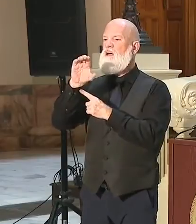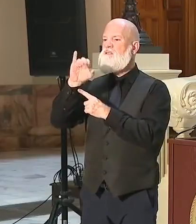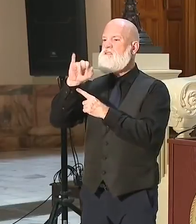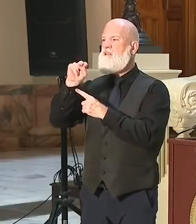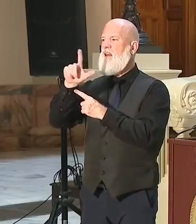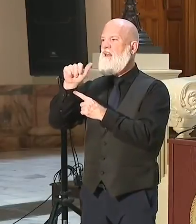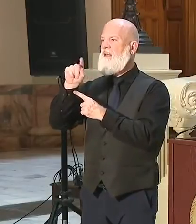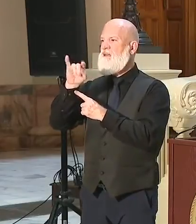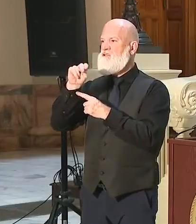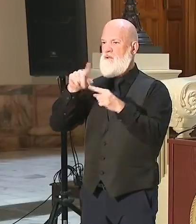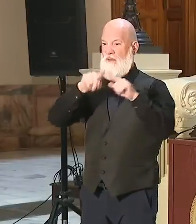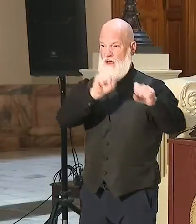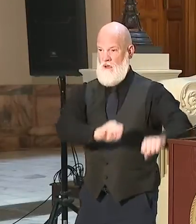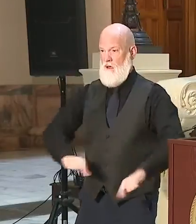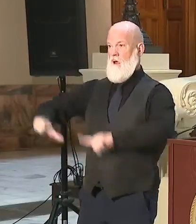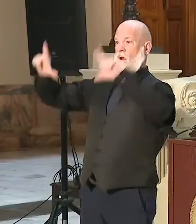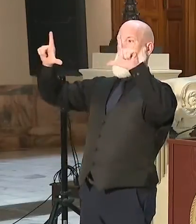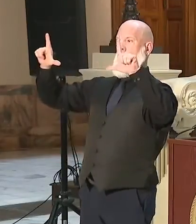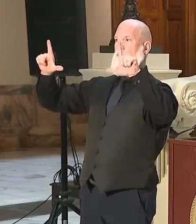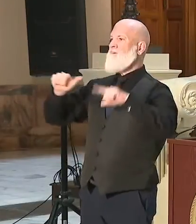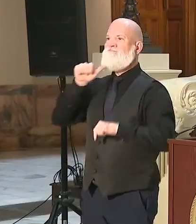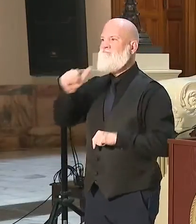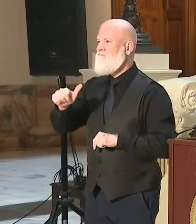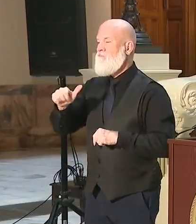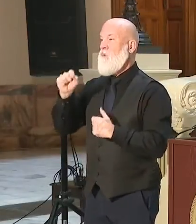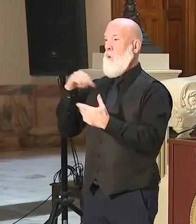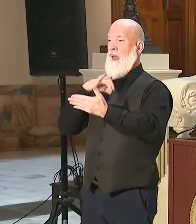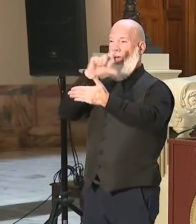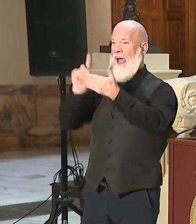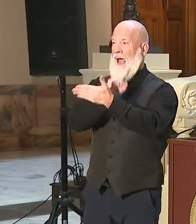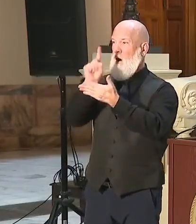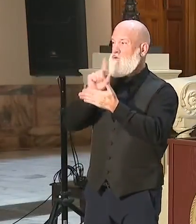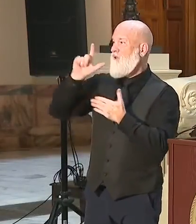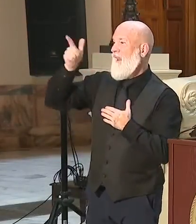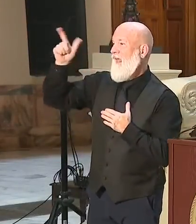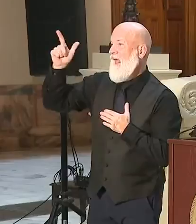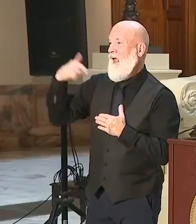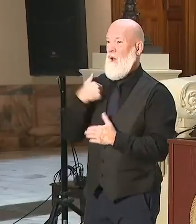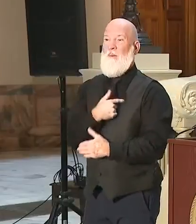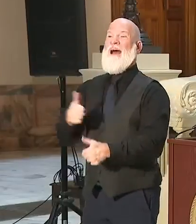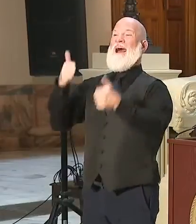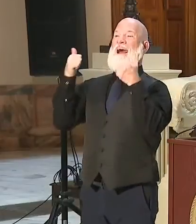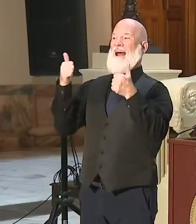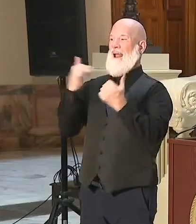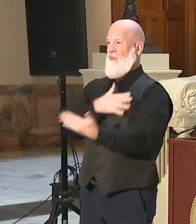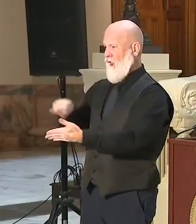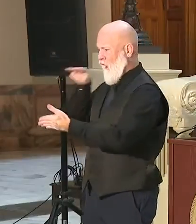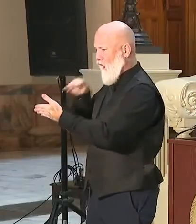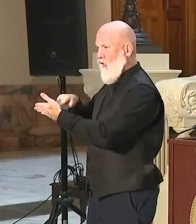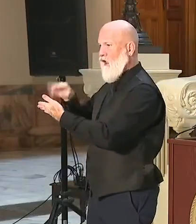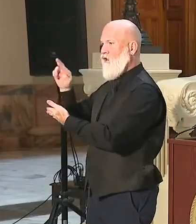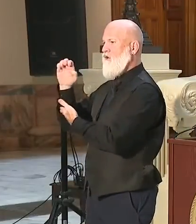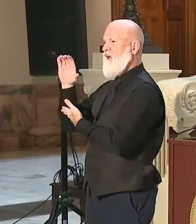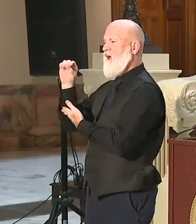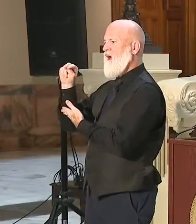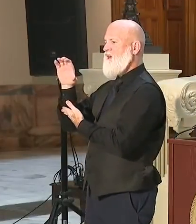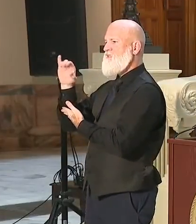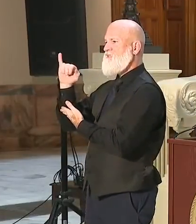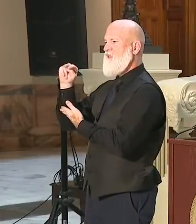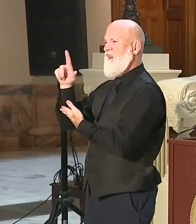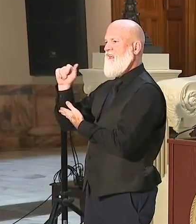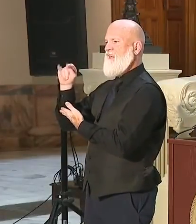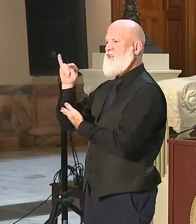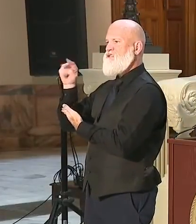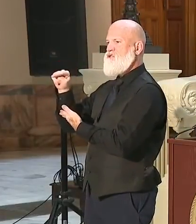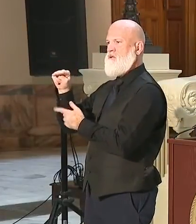They figured out hours later that the reconciliation did not match. Something to the tunes of, and forgive my math, I'm off on this,